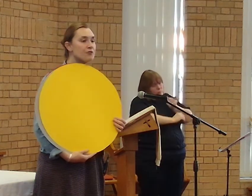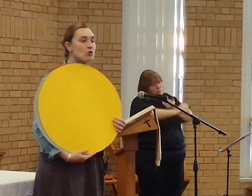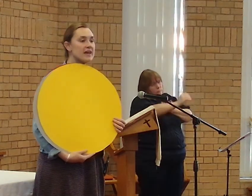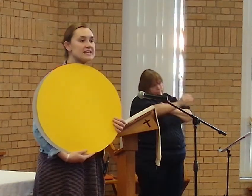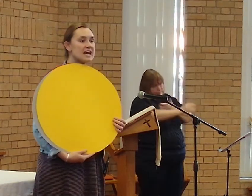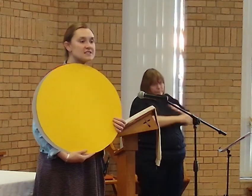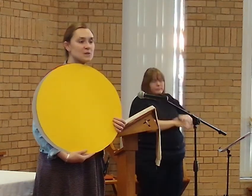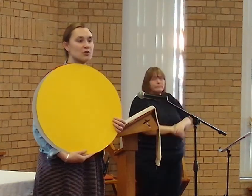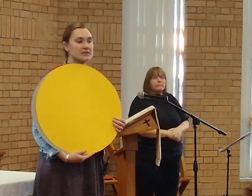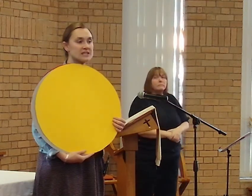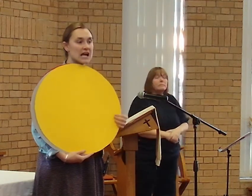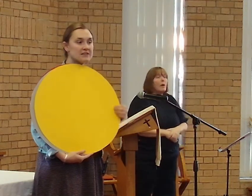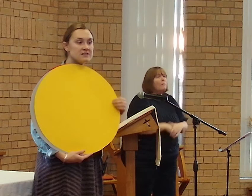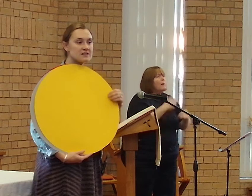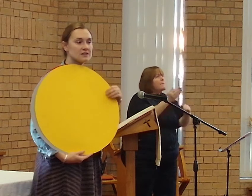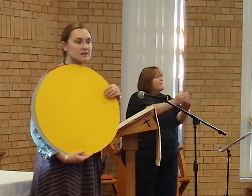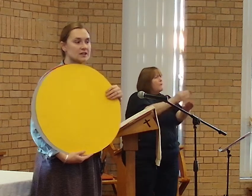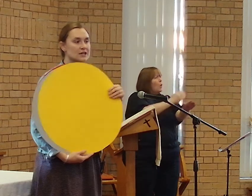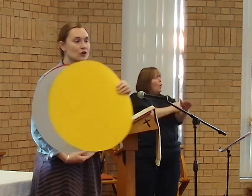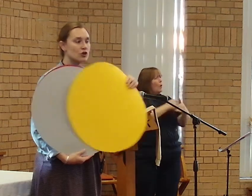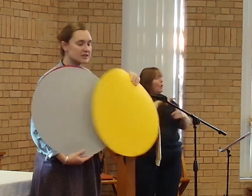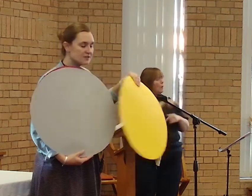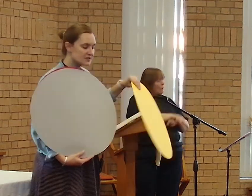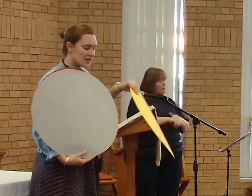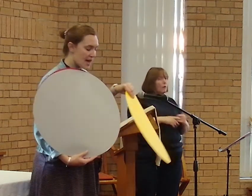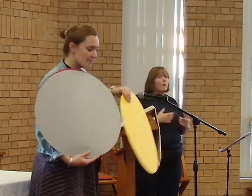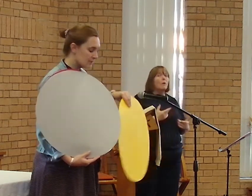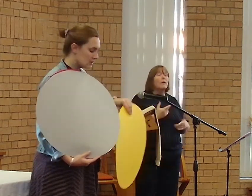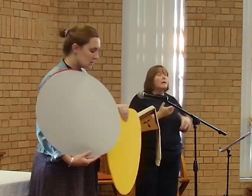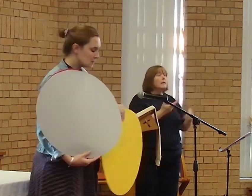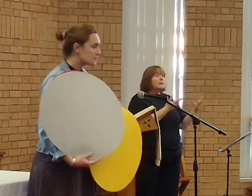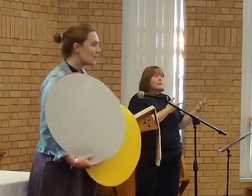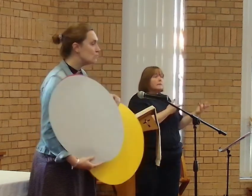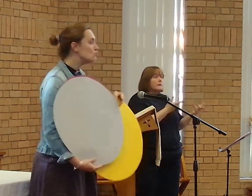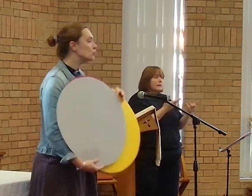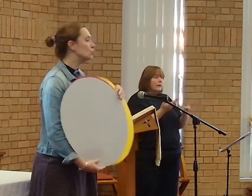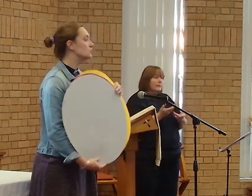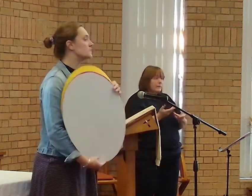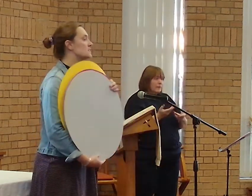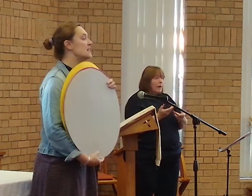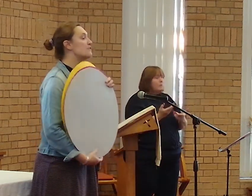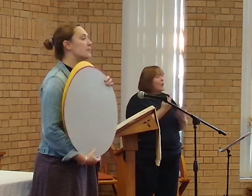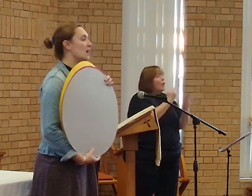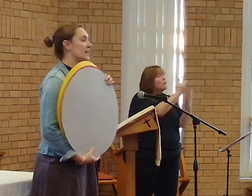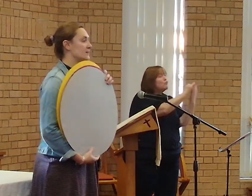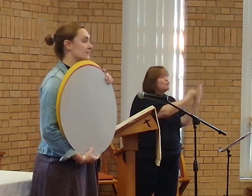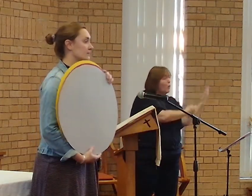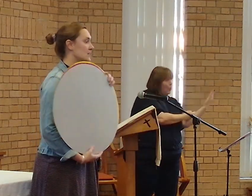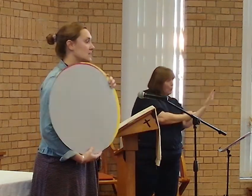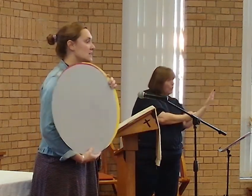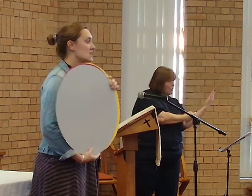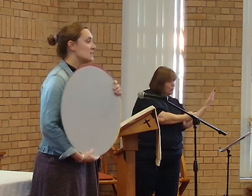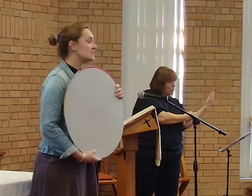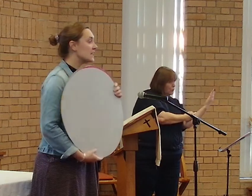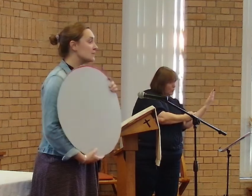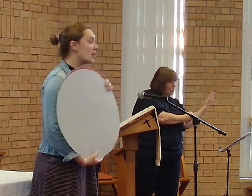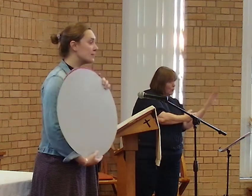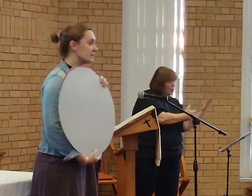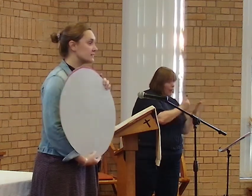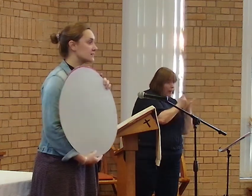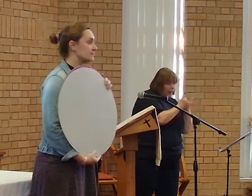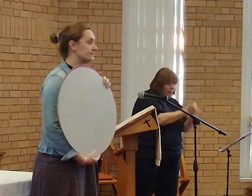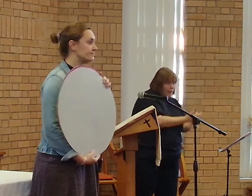so before they get to the promised land, God gives them some rules to live by. The